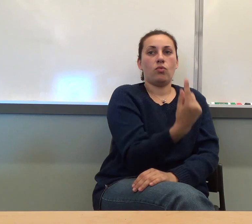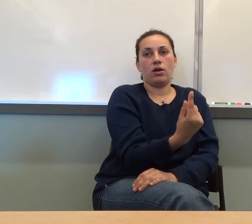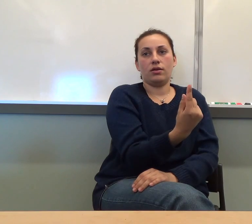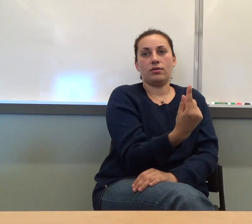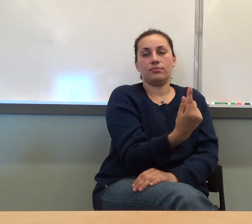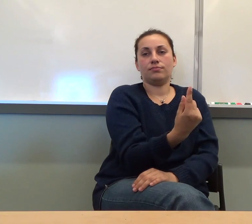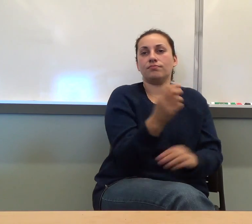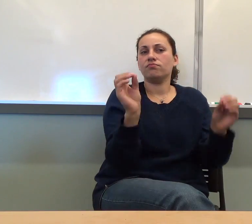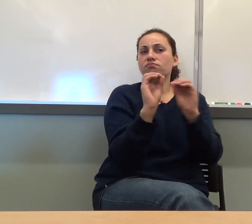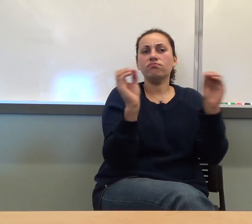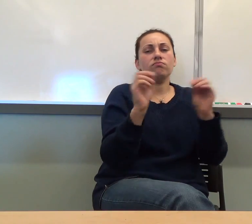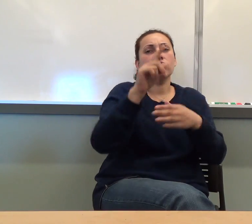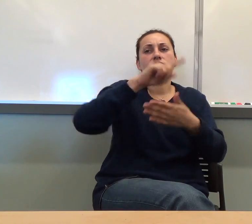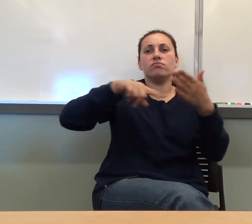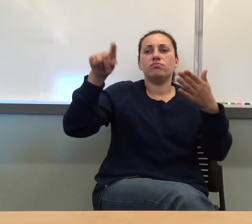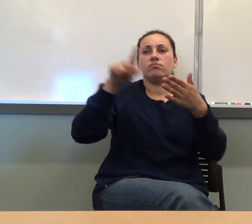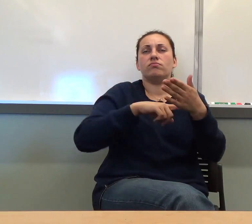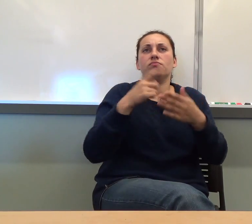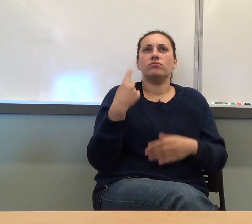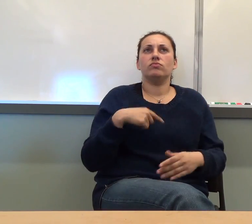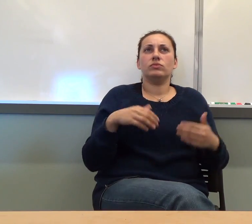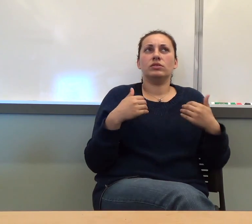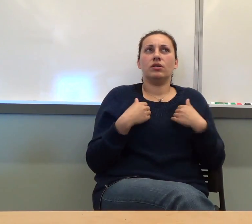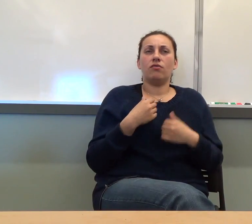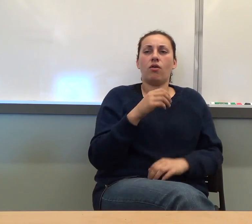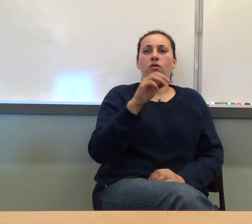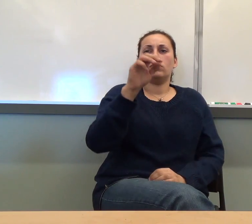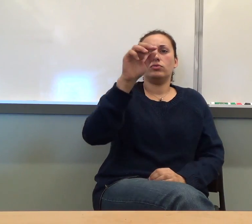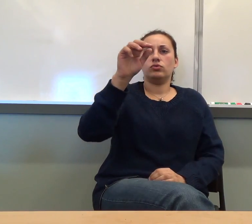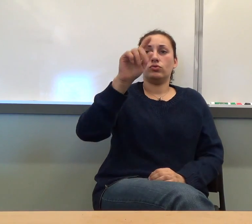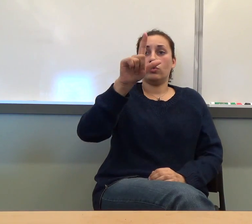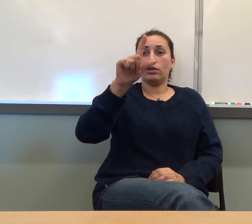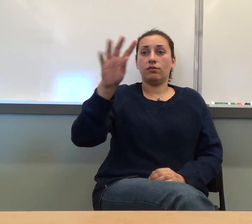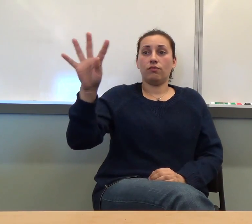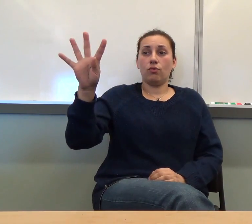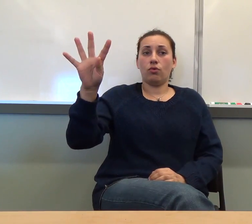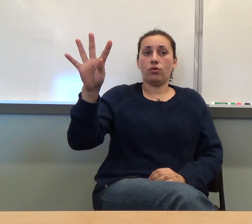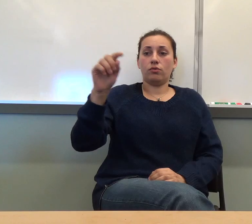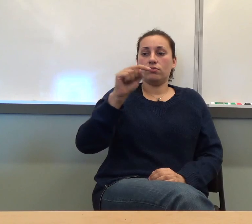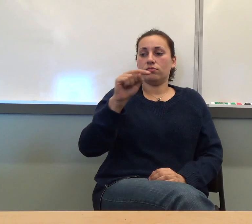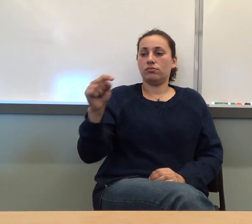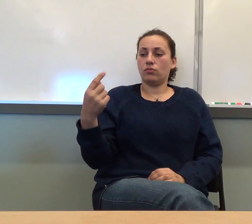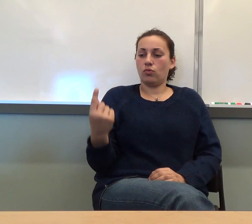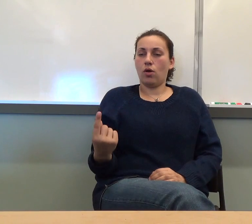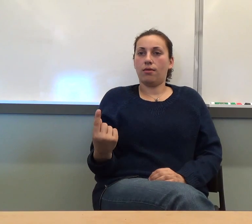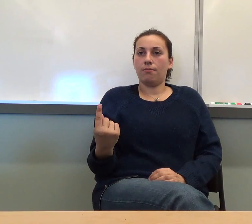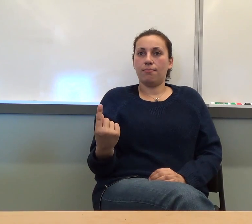canceling there. So we get 24 to 1. That's the ratio of 24 to 1.